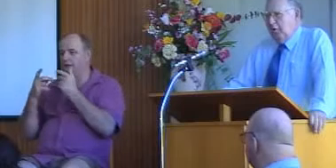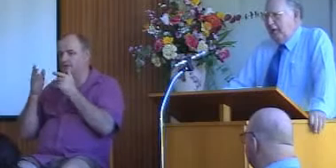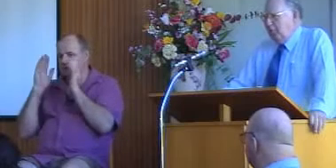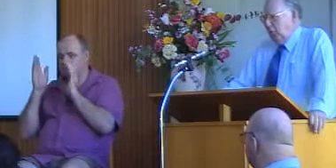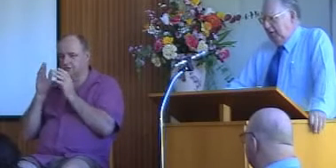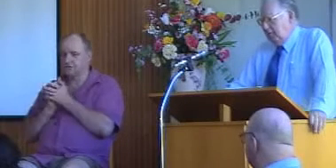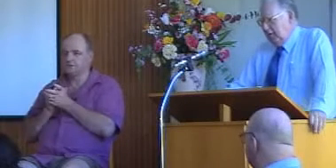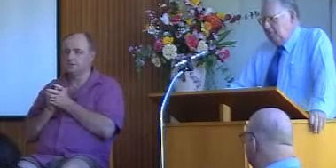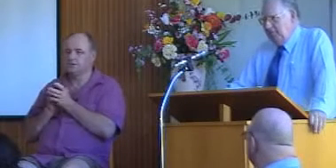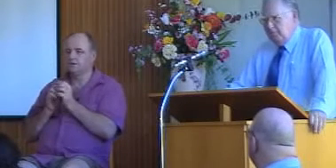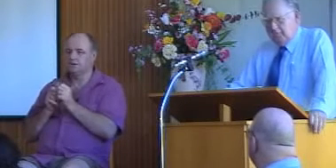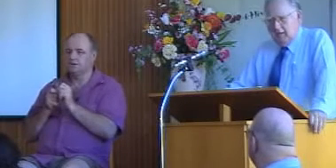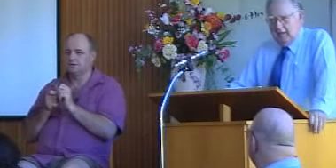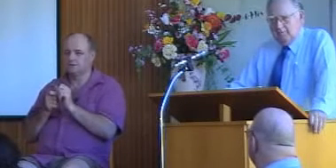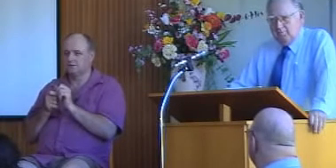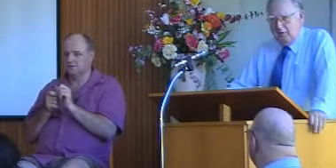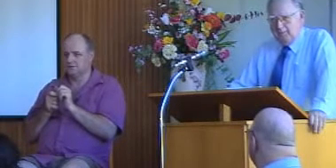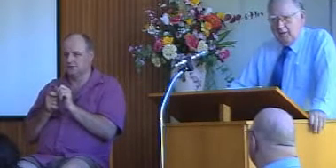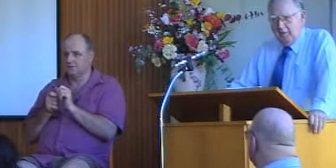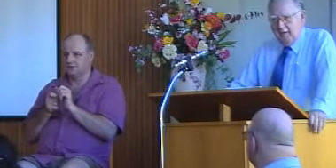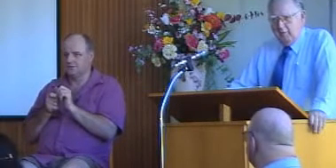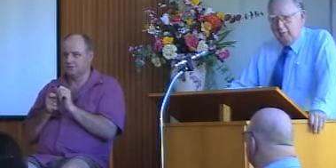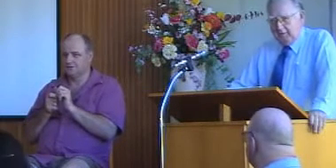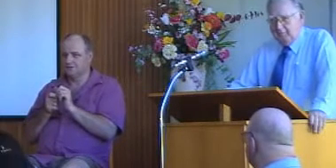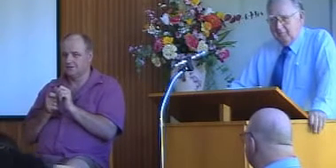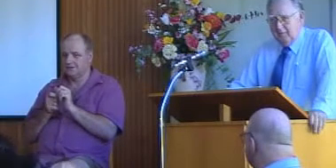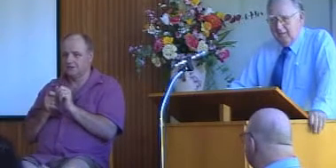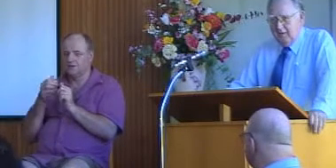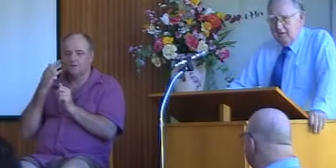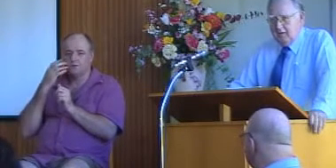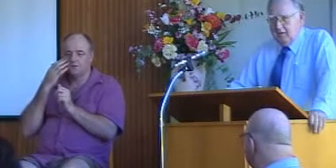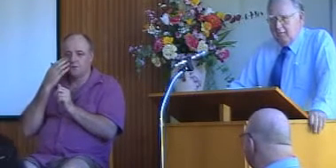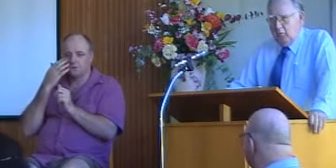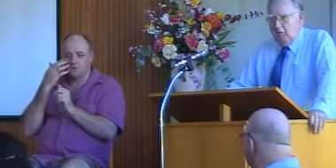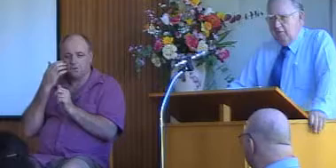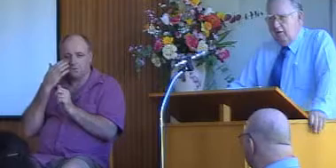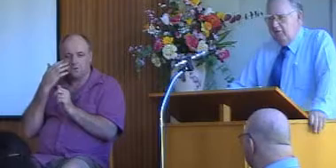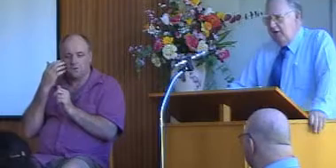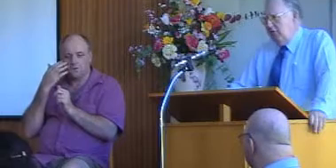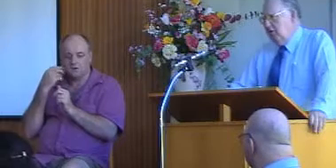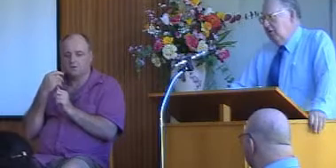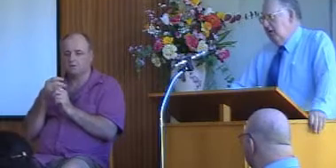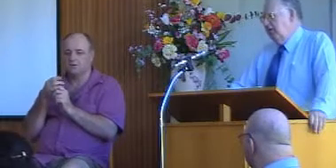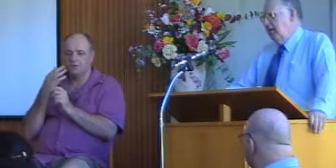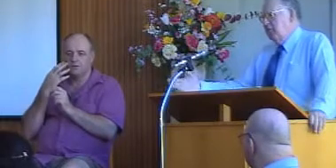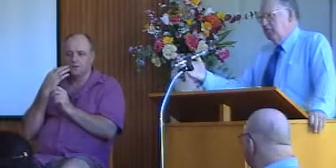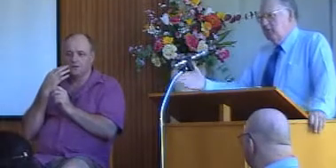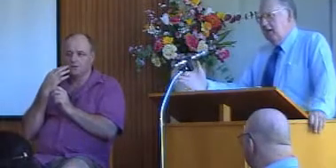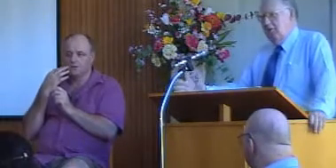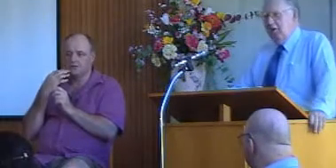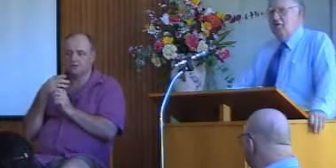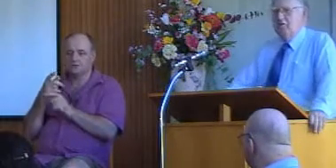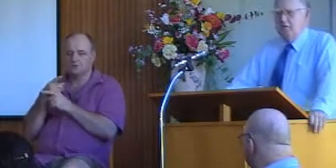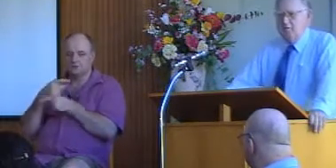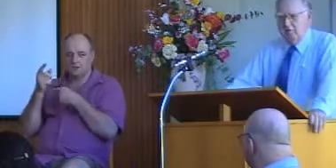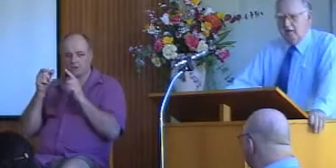When we talk about a pulpit, it means pulling people out of the pit. But when we find folks who have come to a